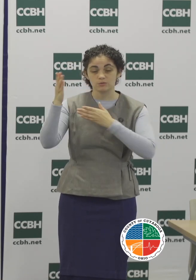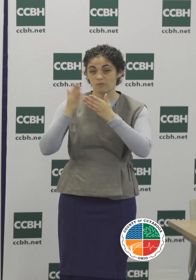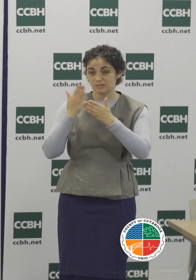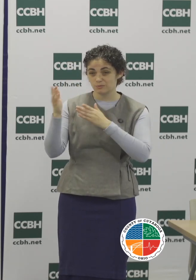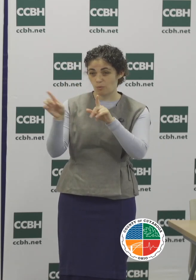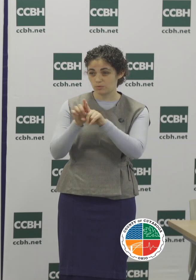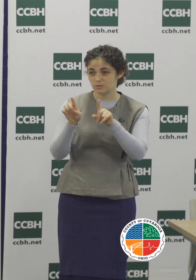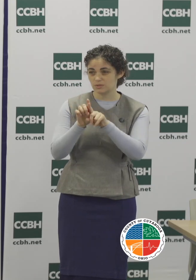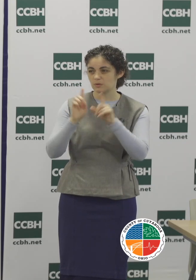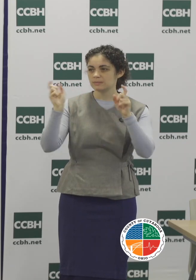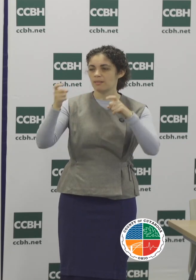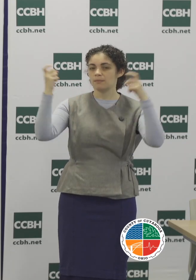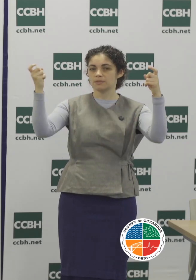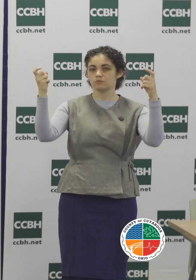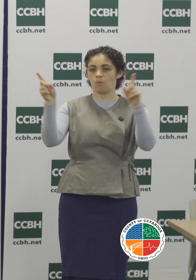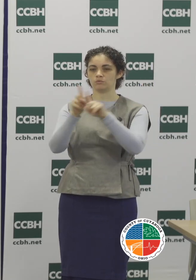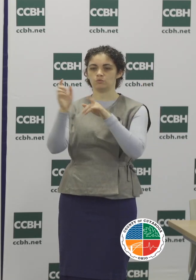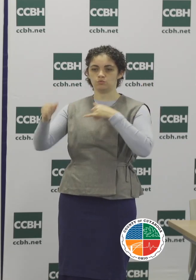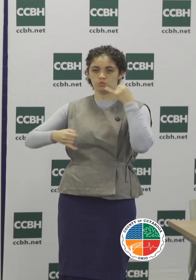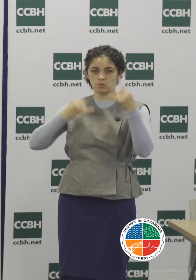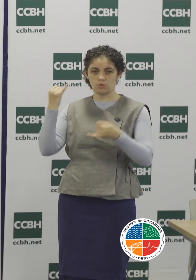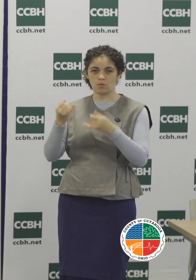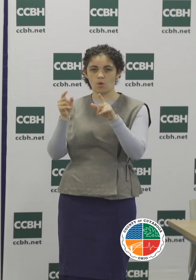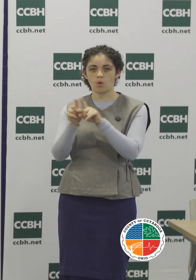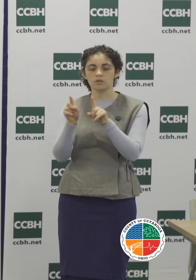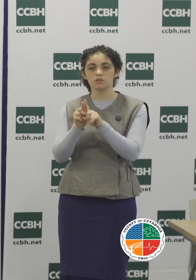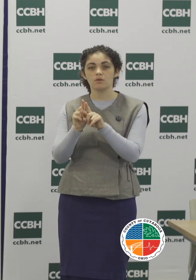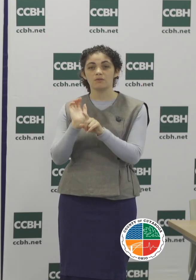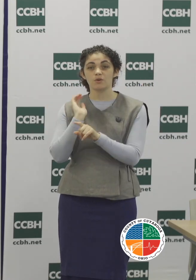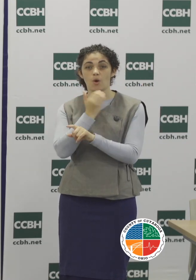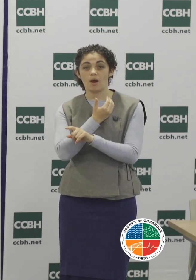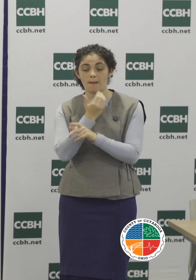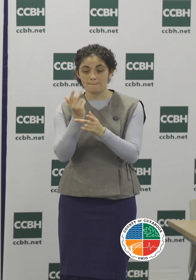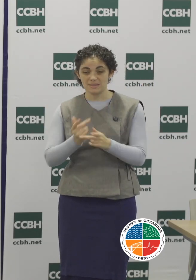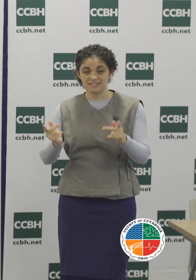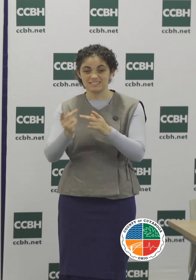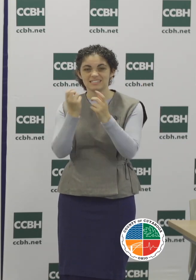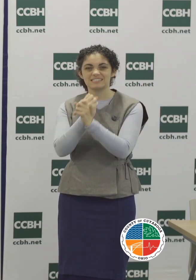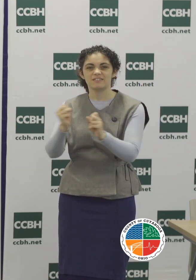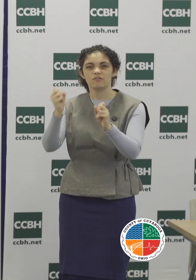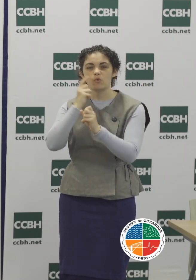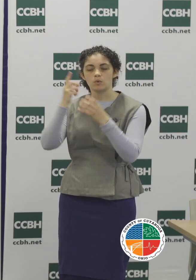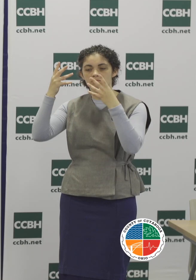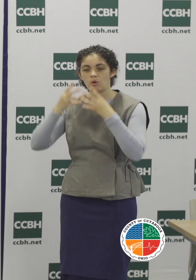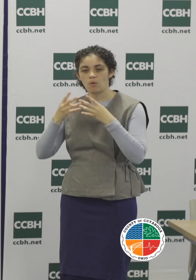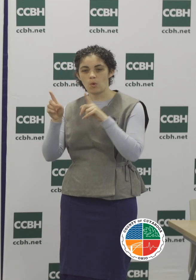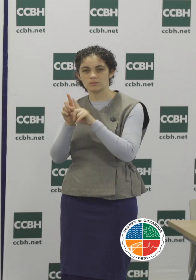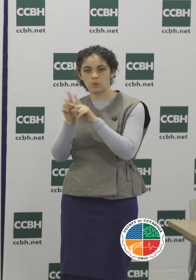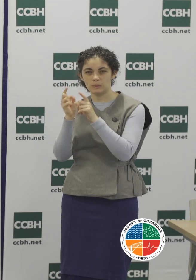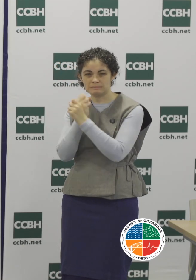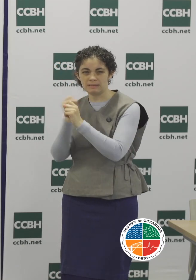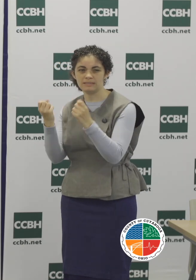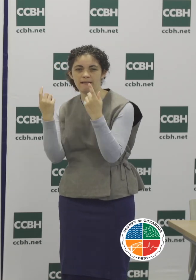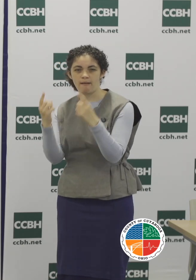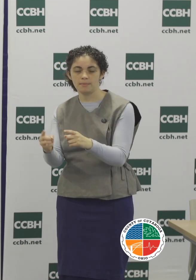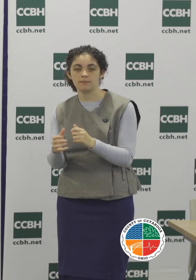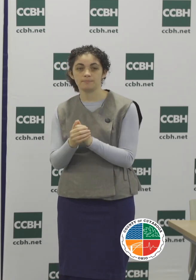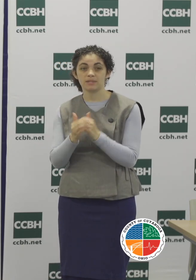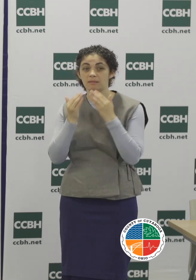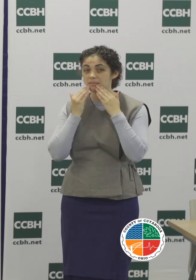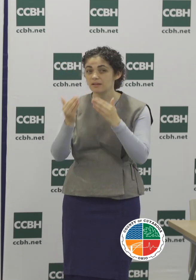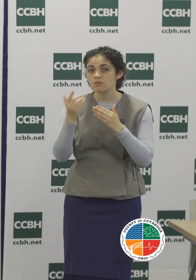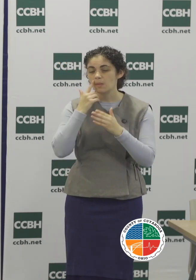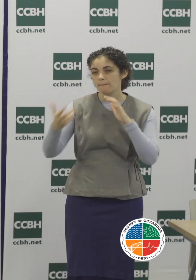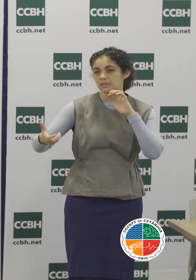of celebration and joy, and also for a safe place for sorrow and refuge. So we are grateful for